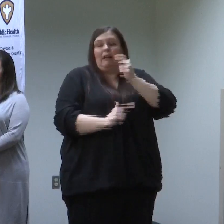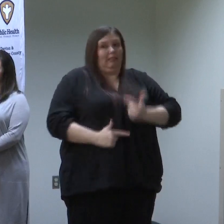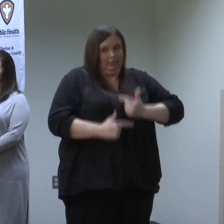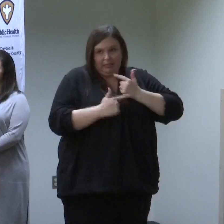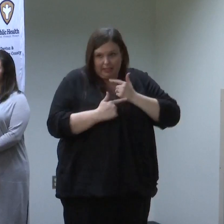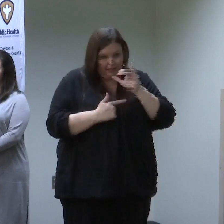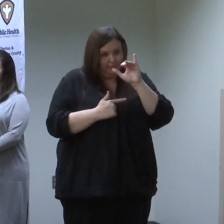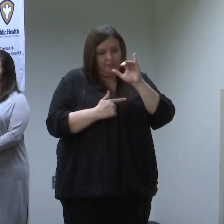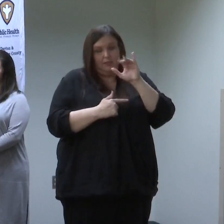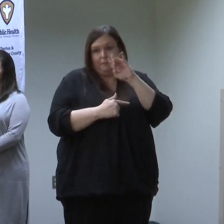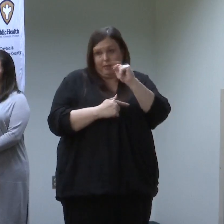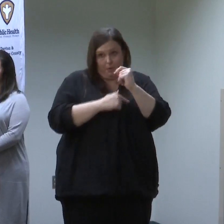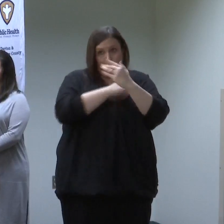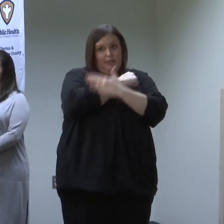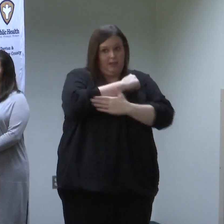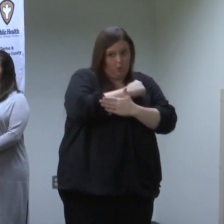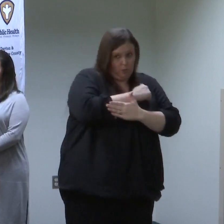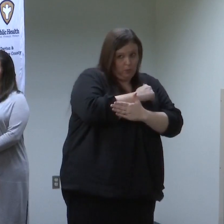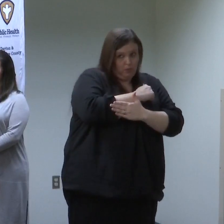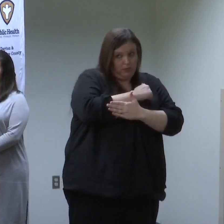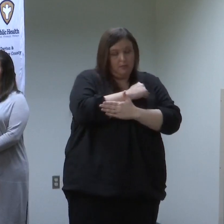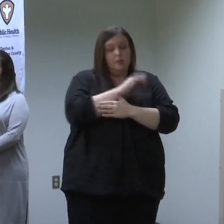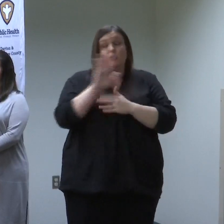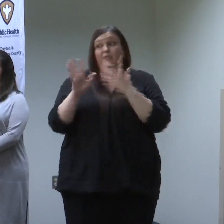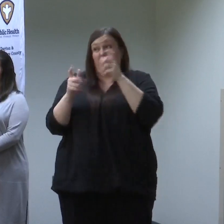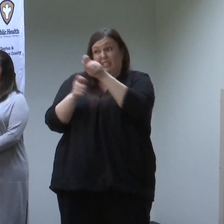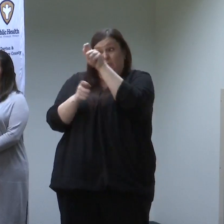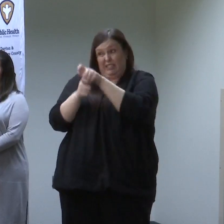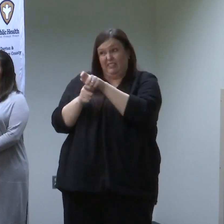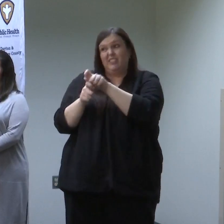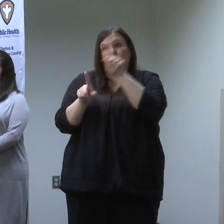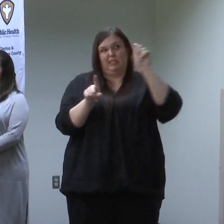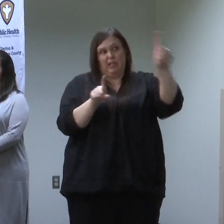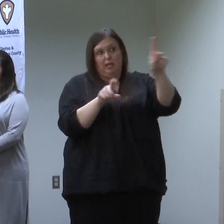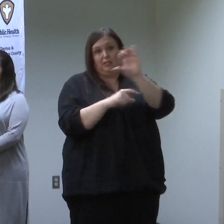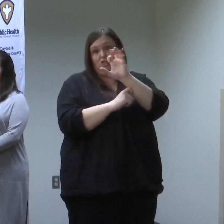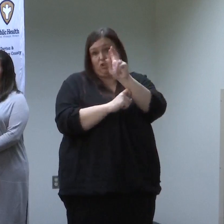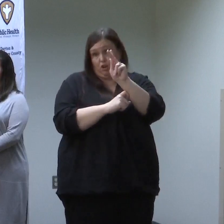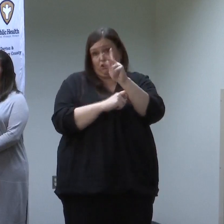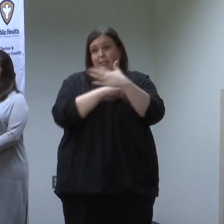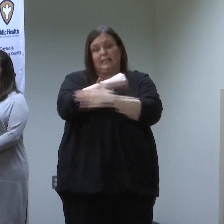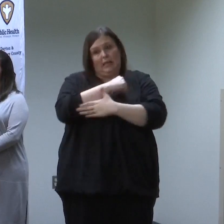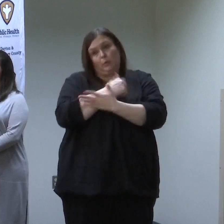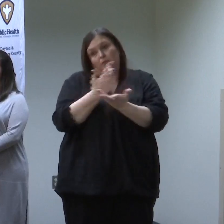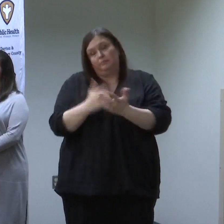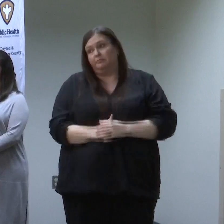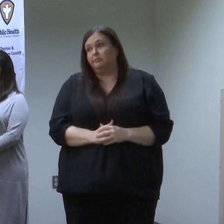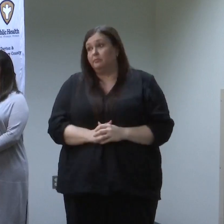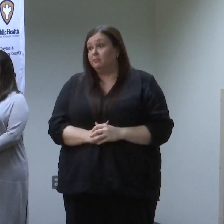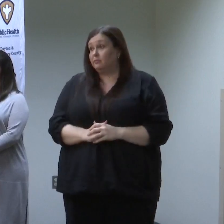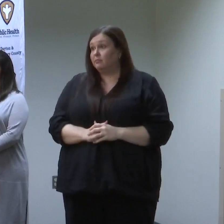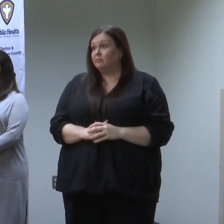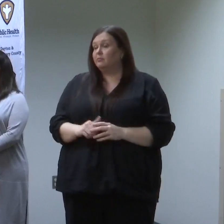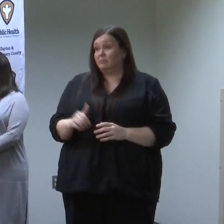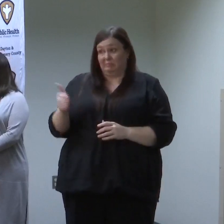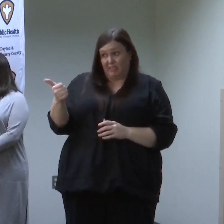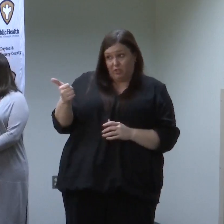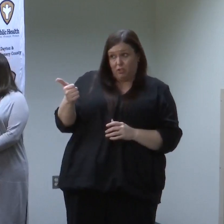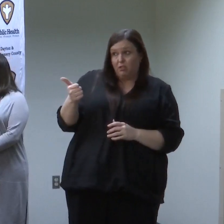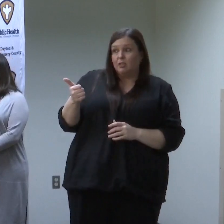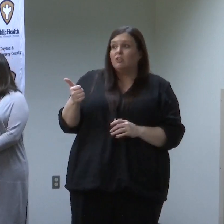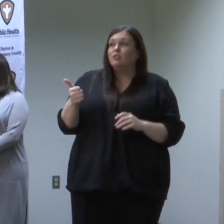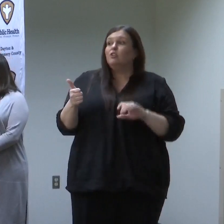versa. So I think I would live, you know, if you want specifics on that, you just need to talk to Clark County about it. Is there anything else specific about that?